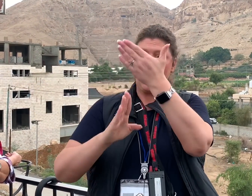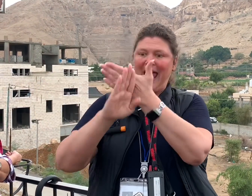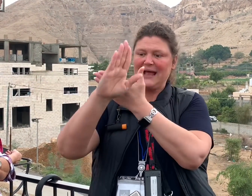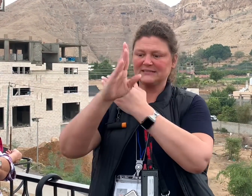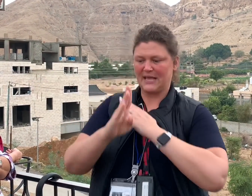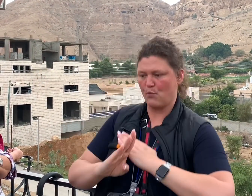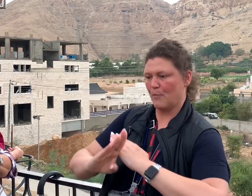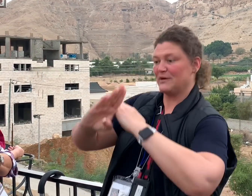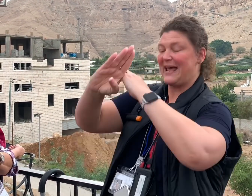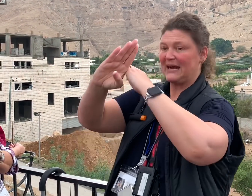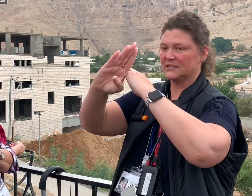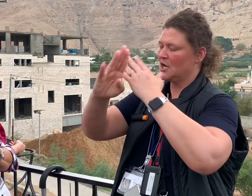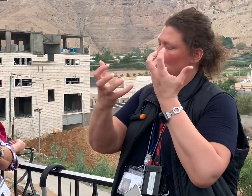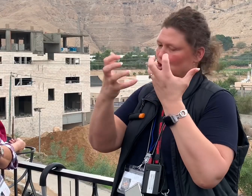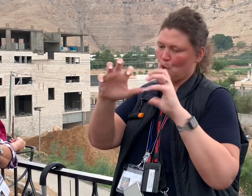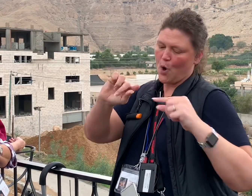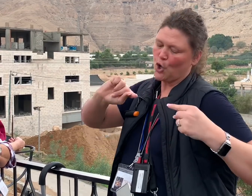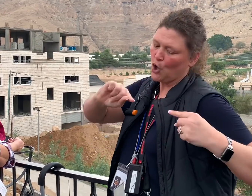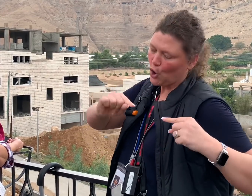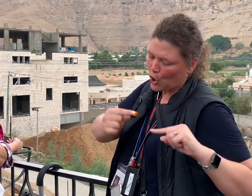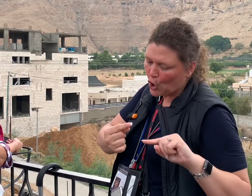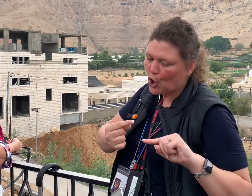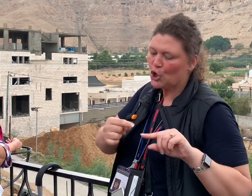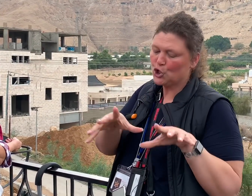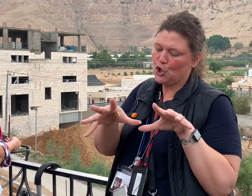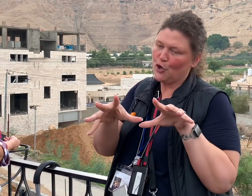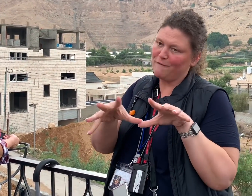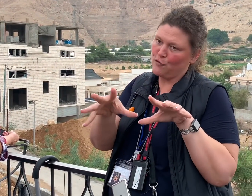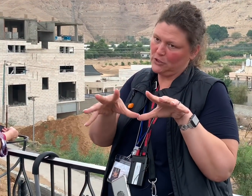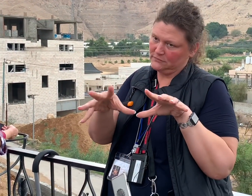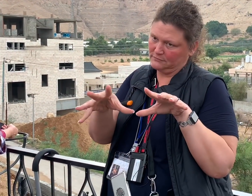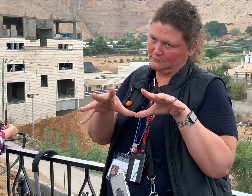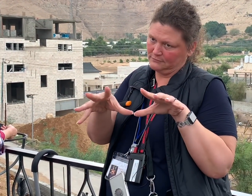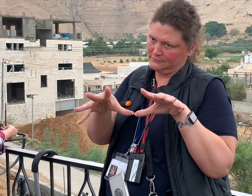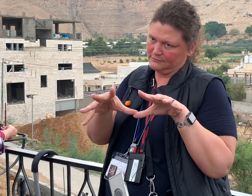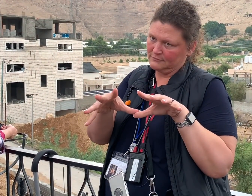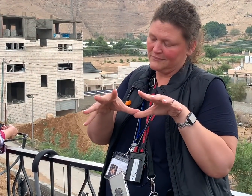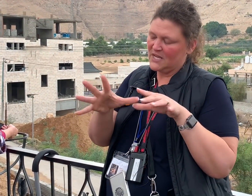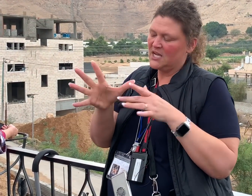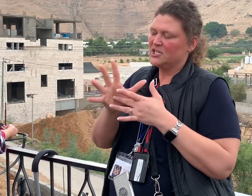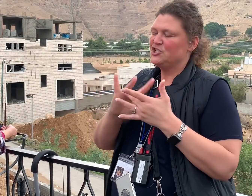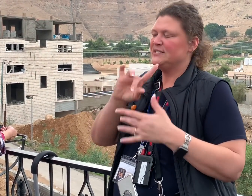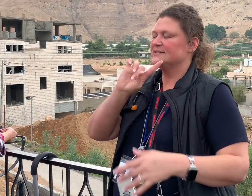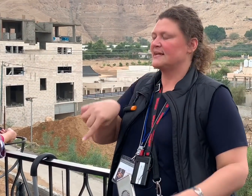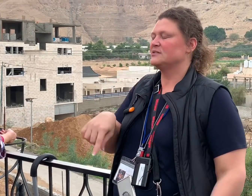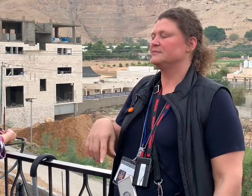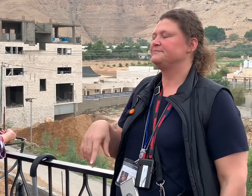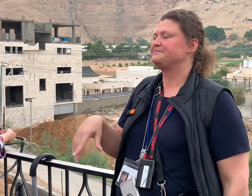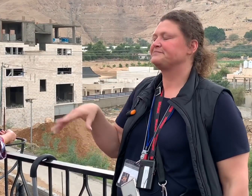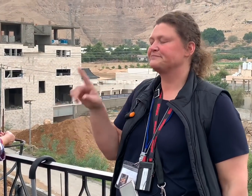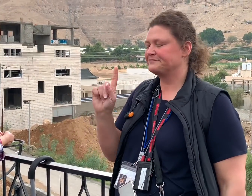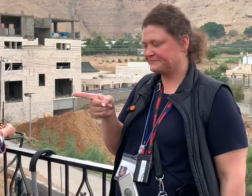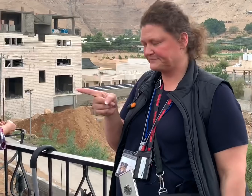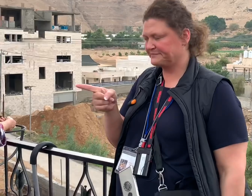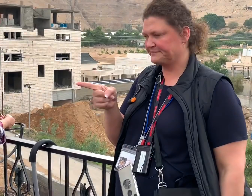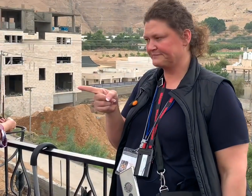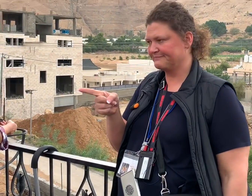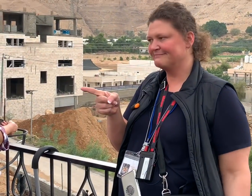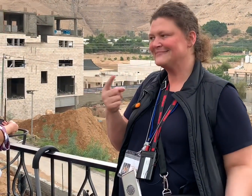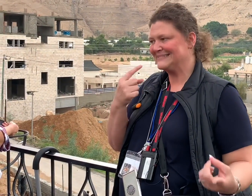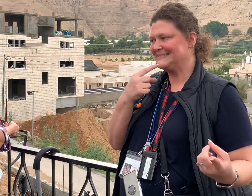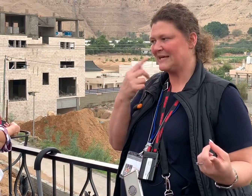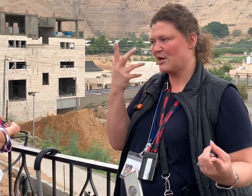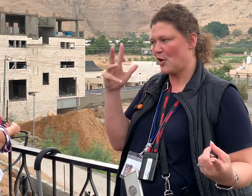up, lest you dash your foot against a stone." And Jesus answered to him, "It has been